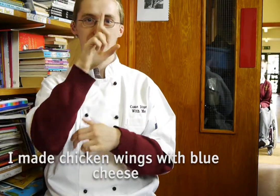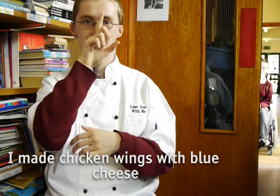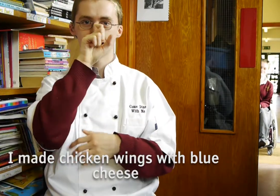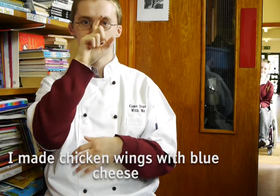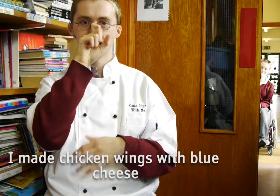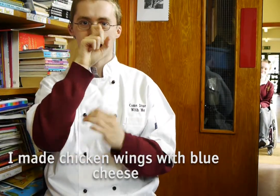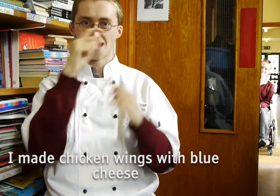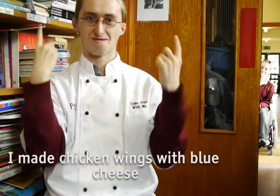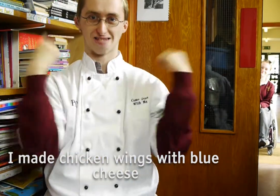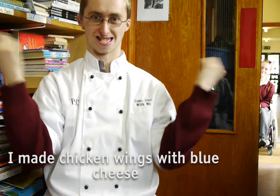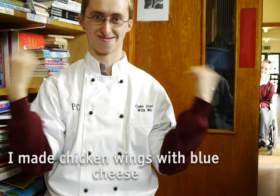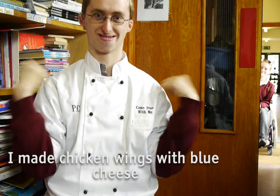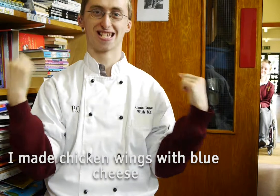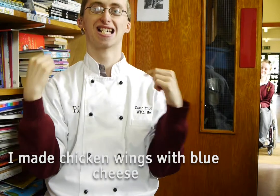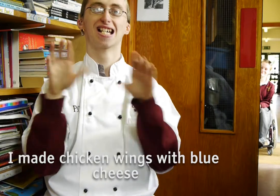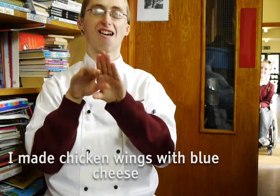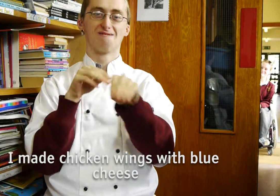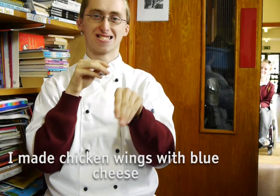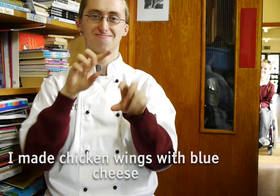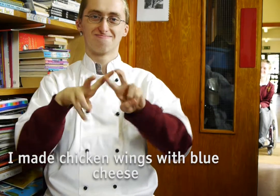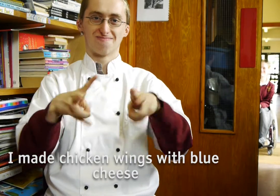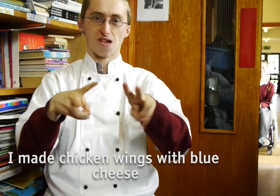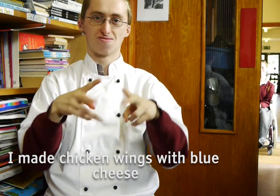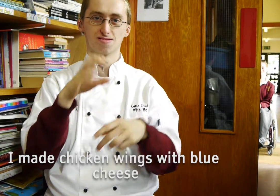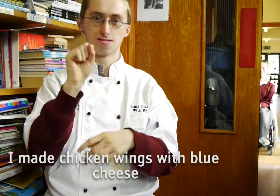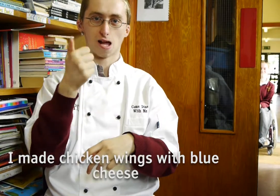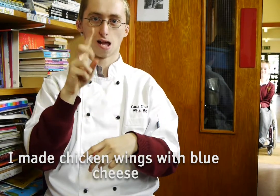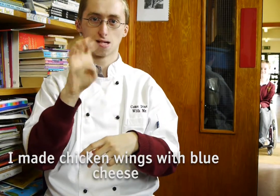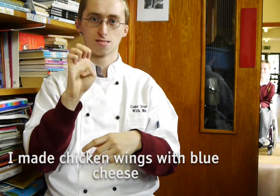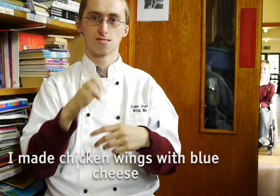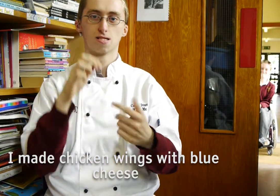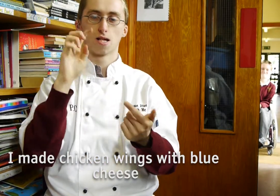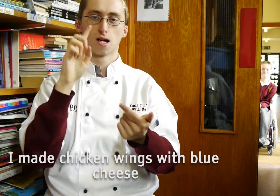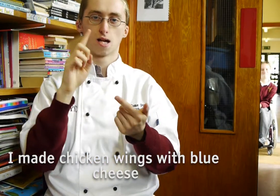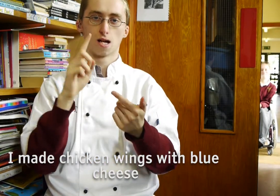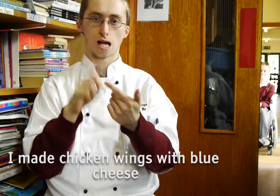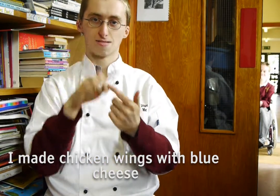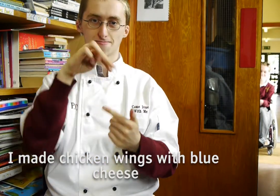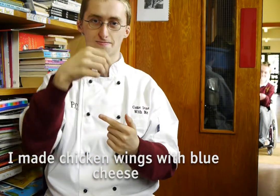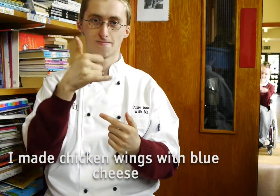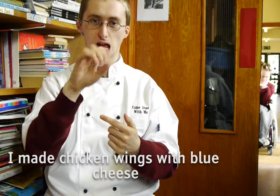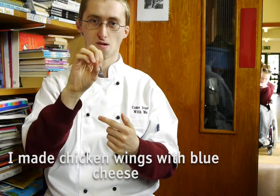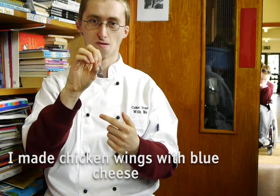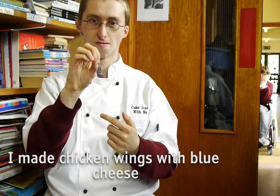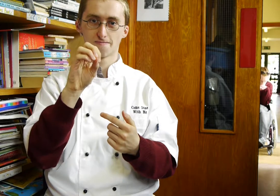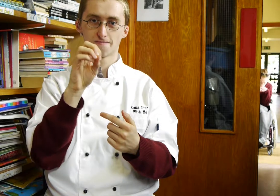And I made chicken wings with blue cheese.